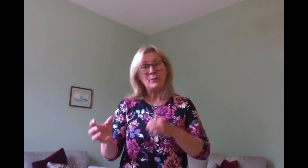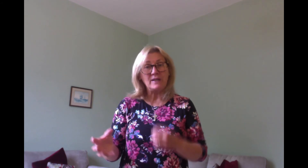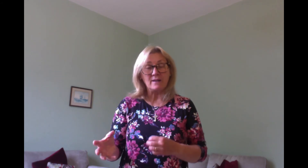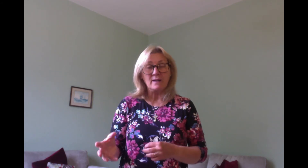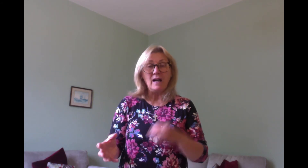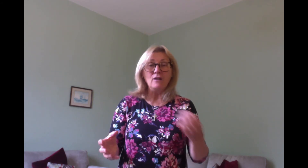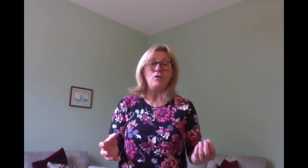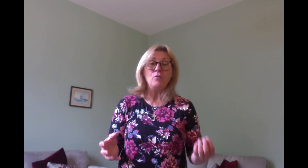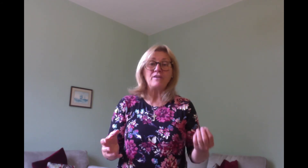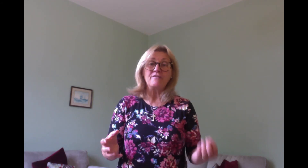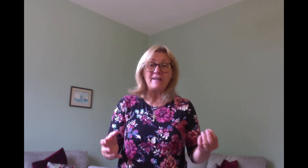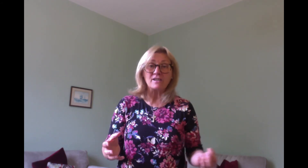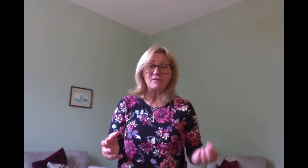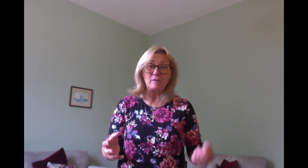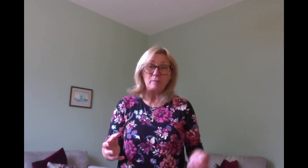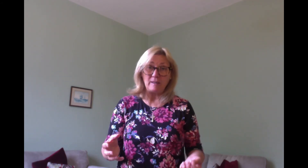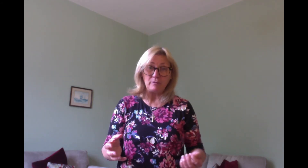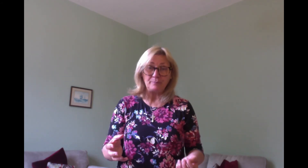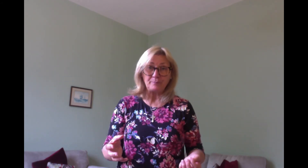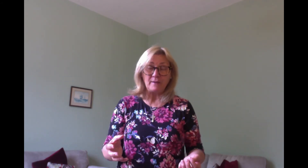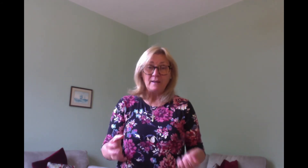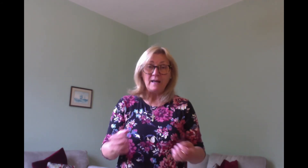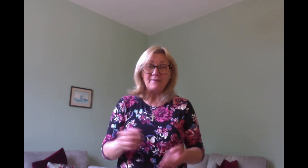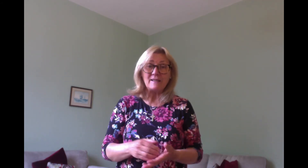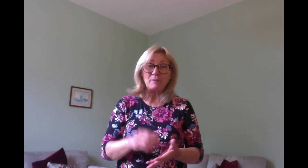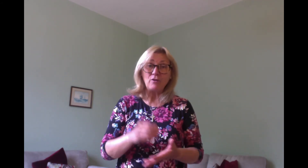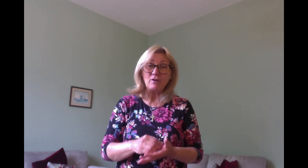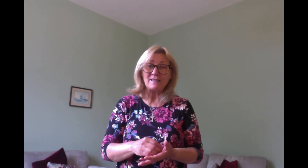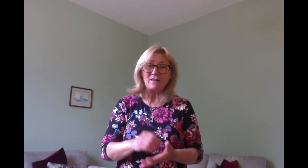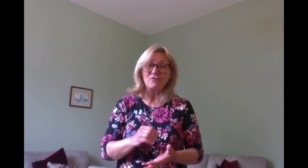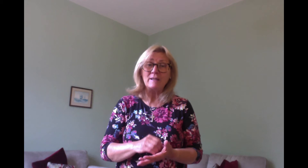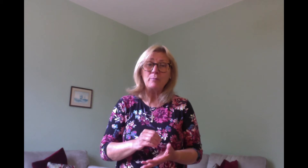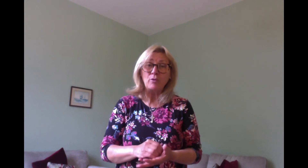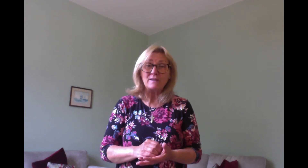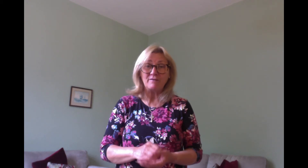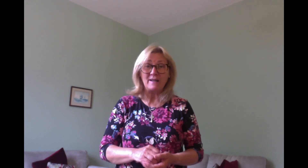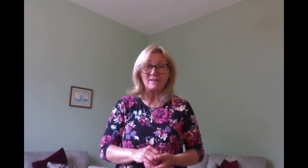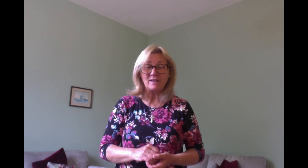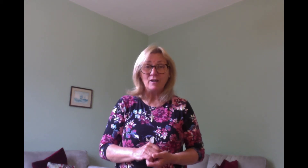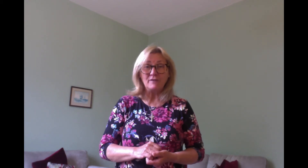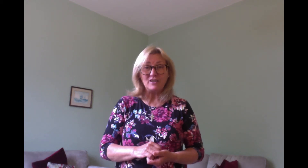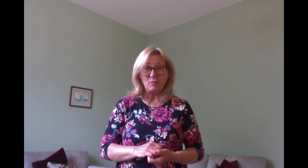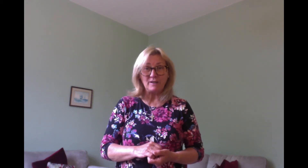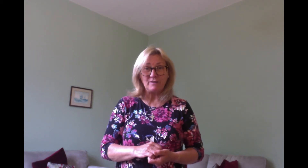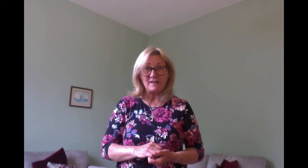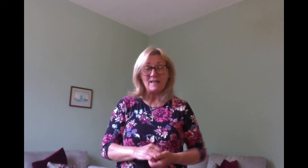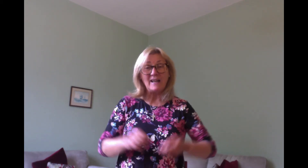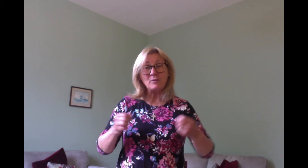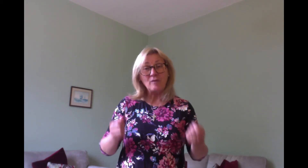prayer along with a verse from the Bible. And that's because it's a really important verse for each one of us, as we